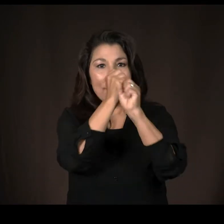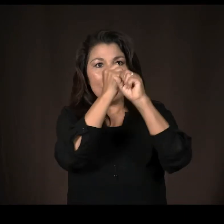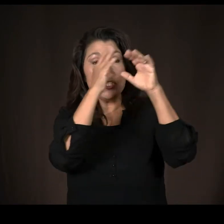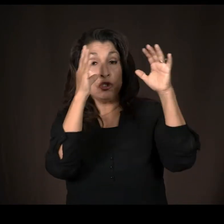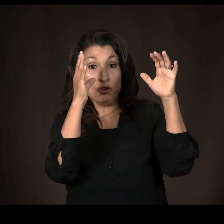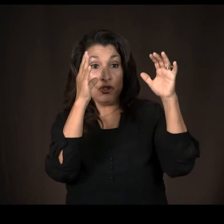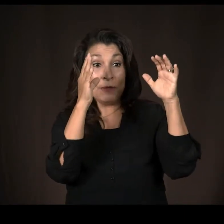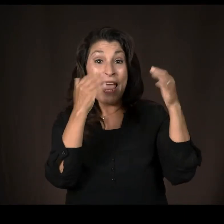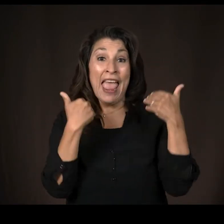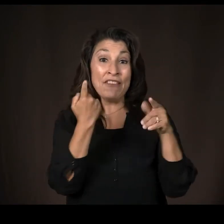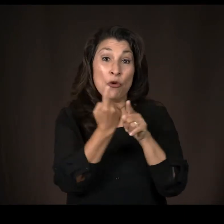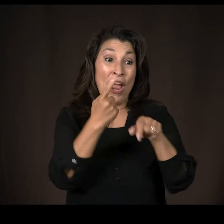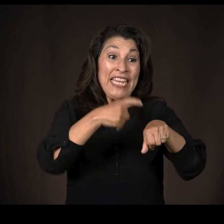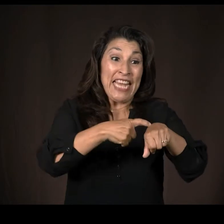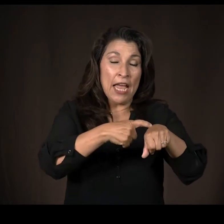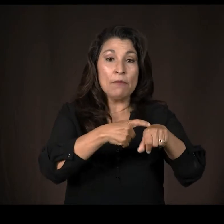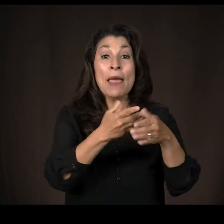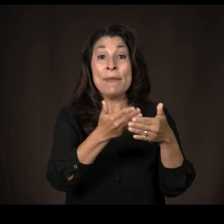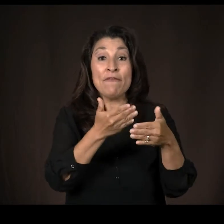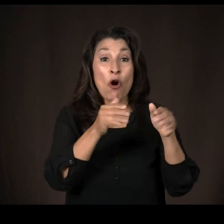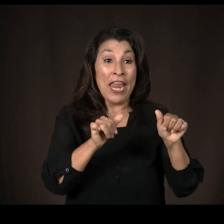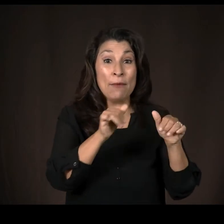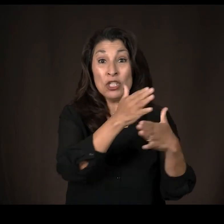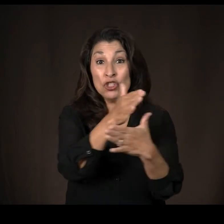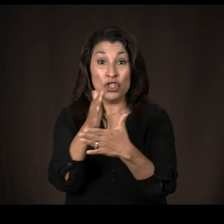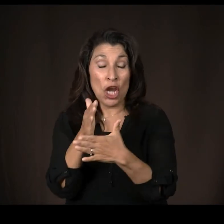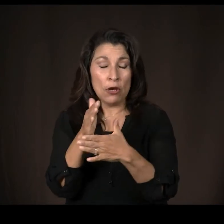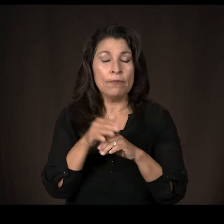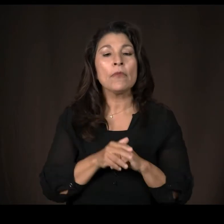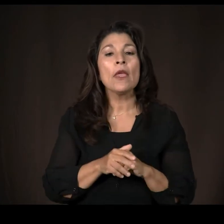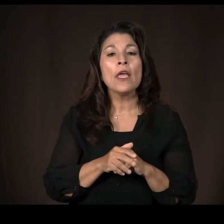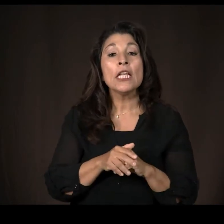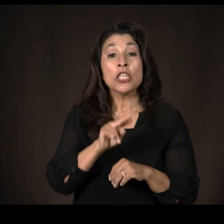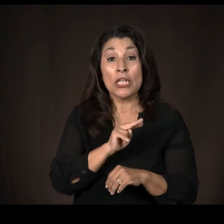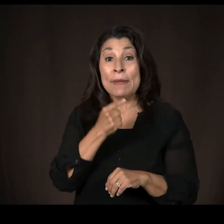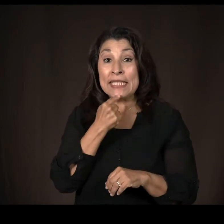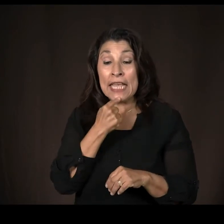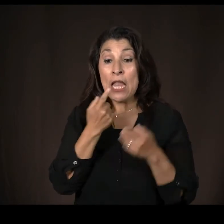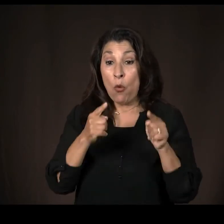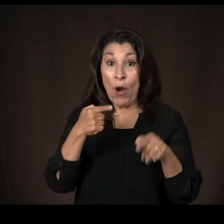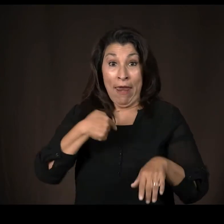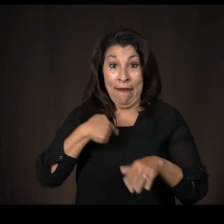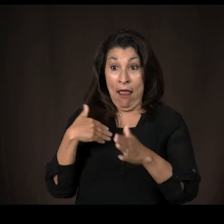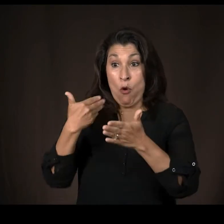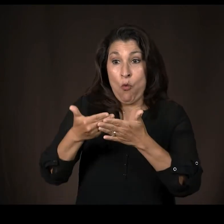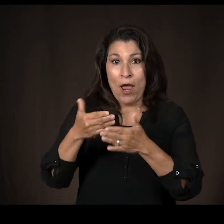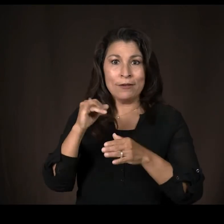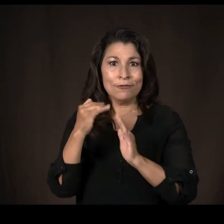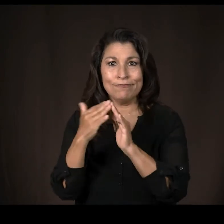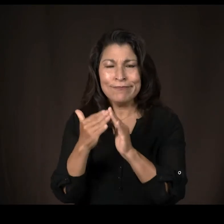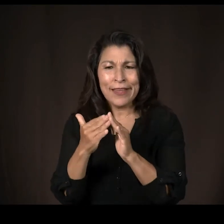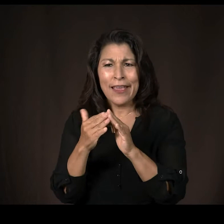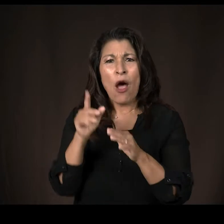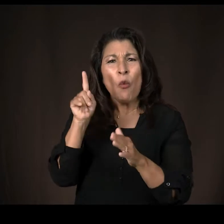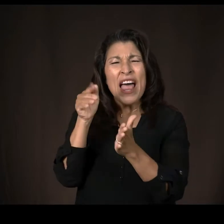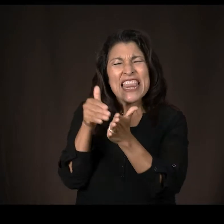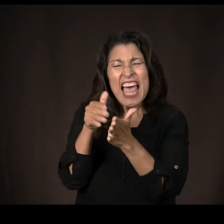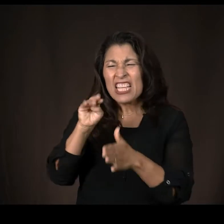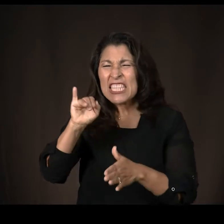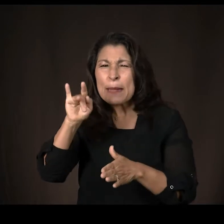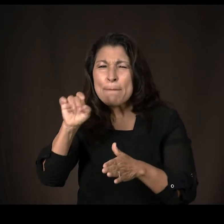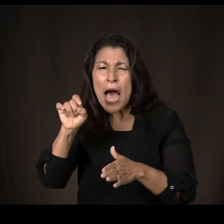it. In Nehemiah 2:11, he says this: when I arrived in Jerusalem, he's just made this 1,000-mile